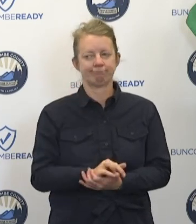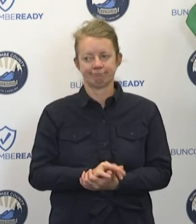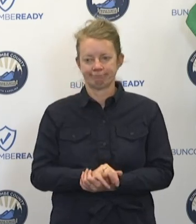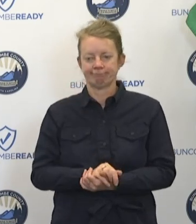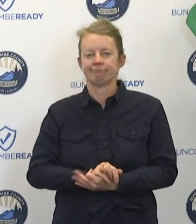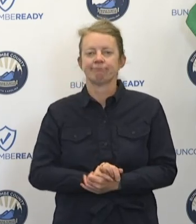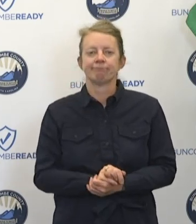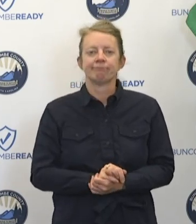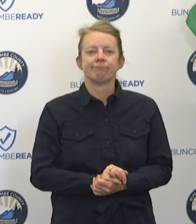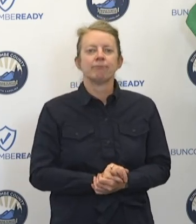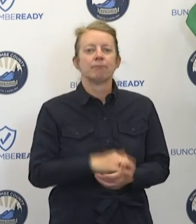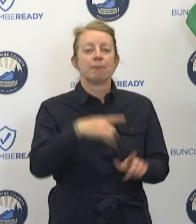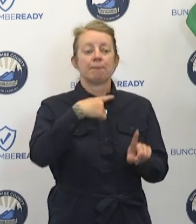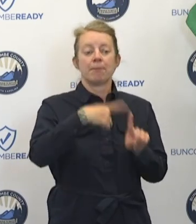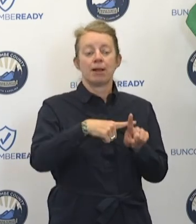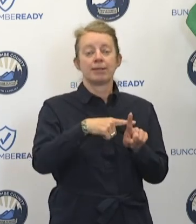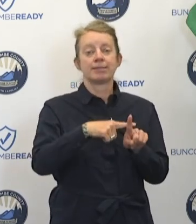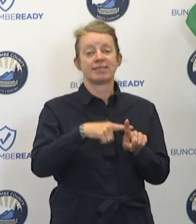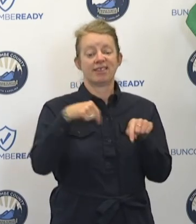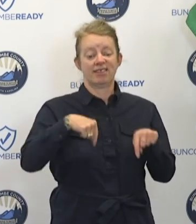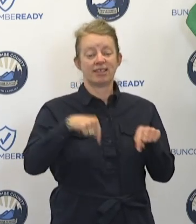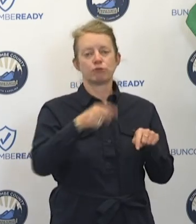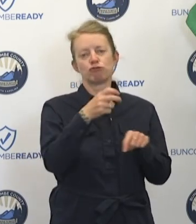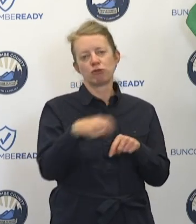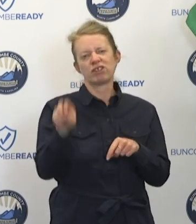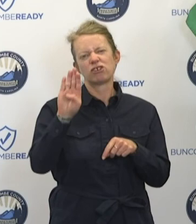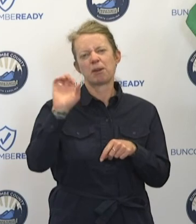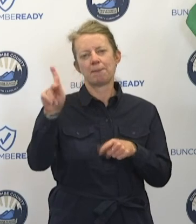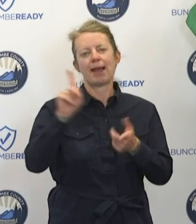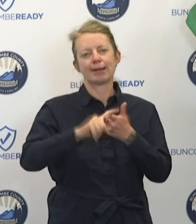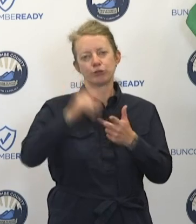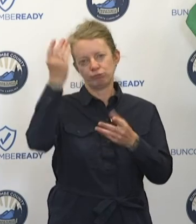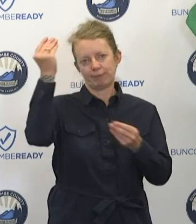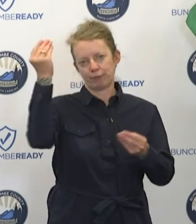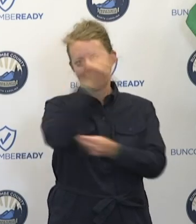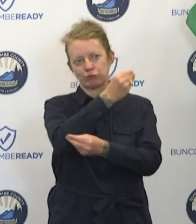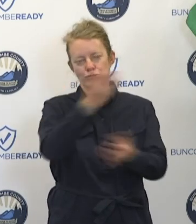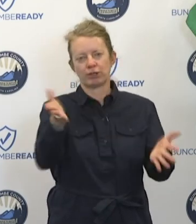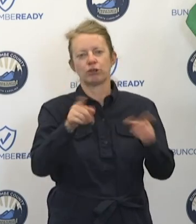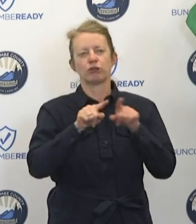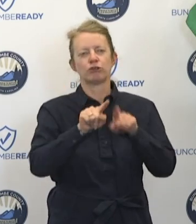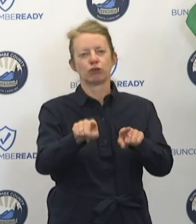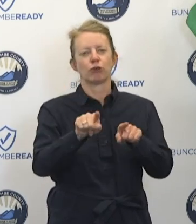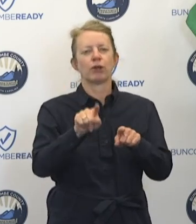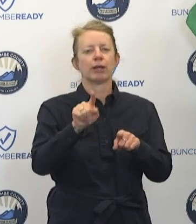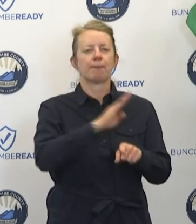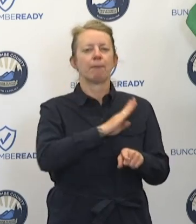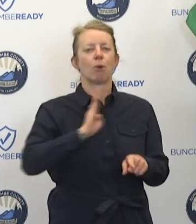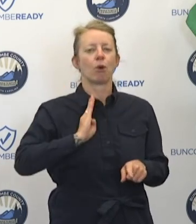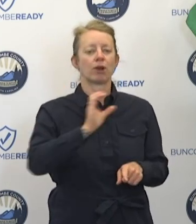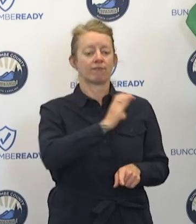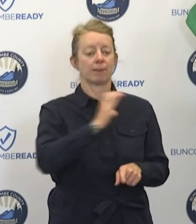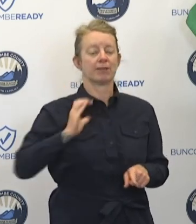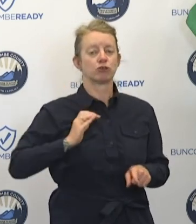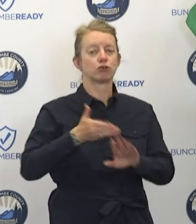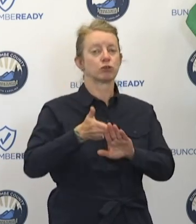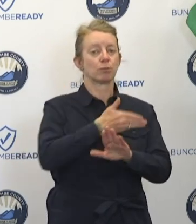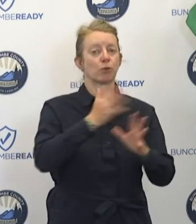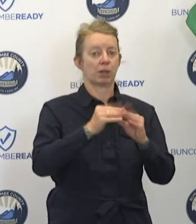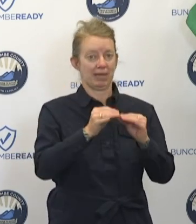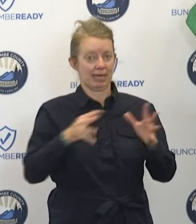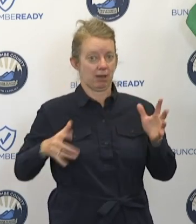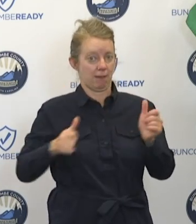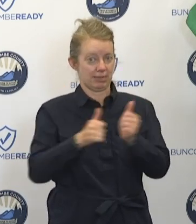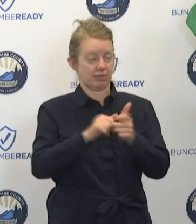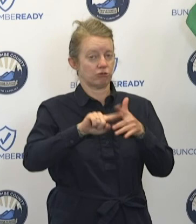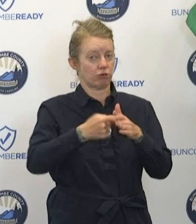We also are transitioning back to providing briefings only at the bi-weekly Board of Commissioners pre-meeting updates starting